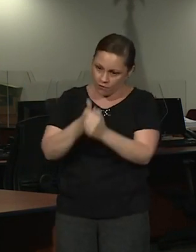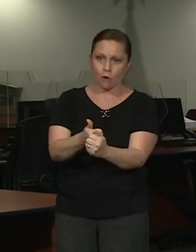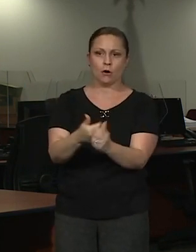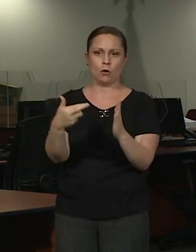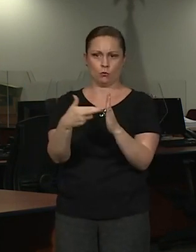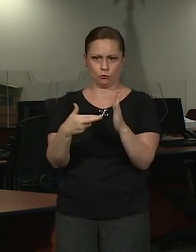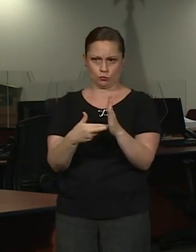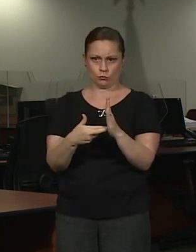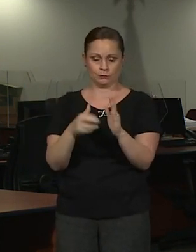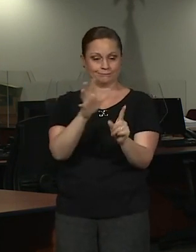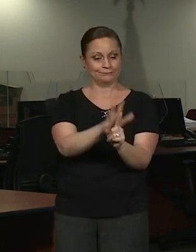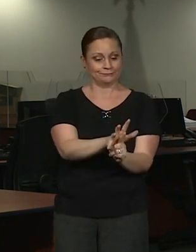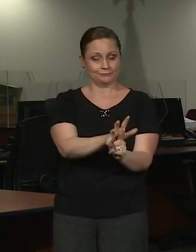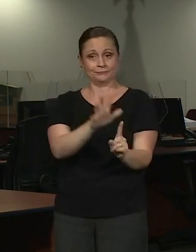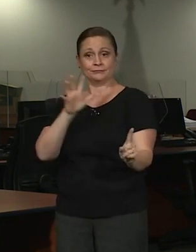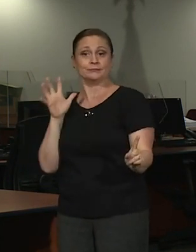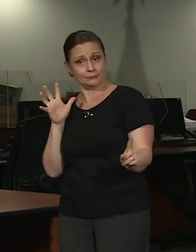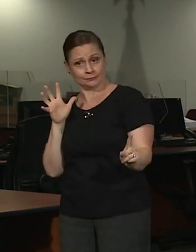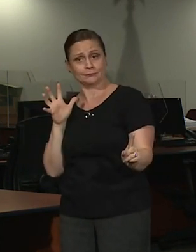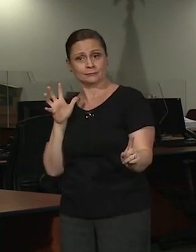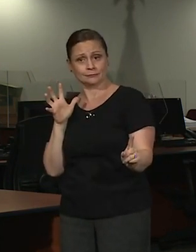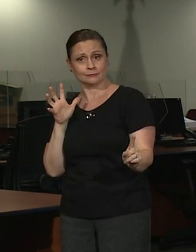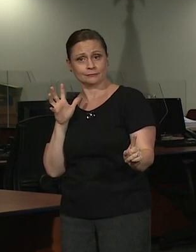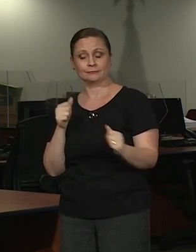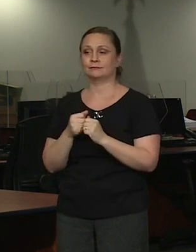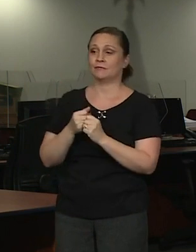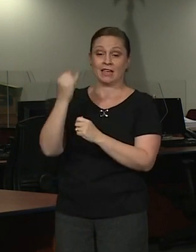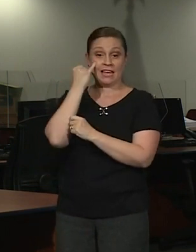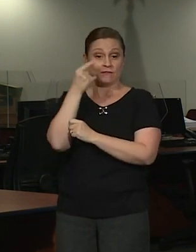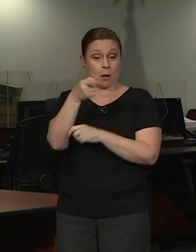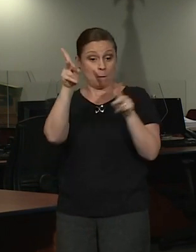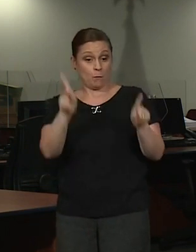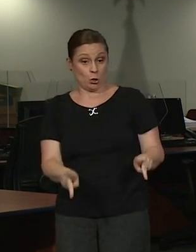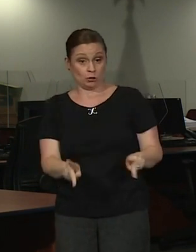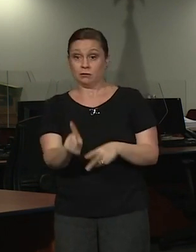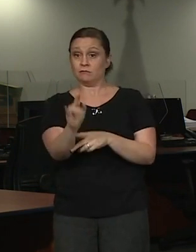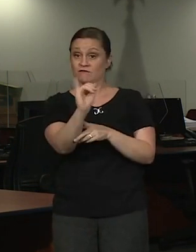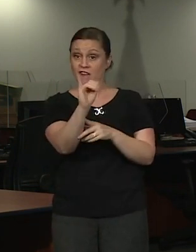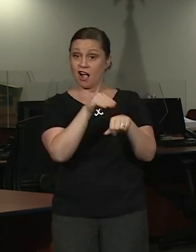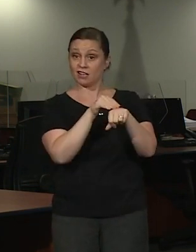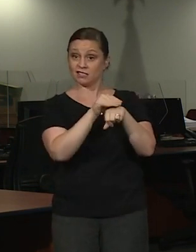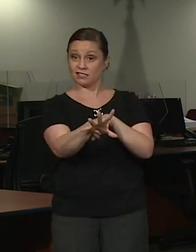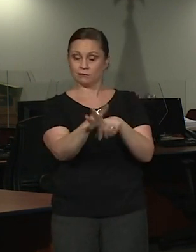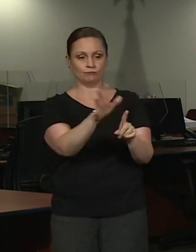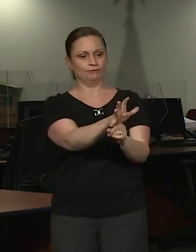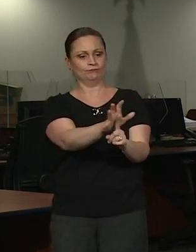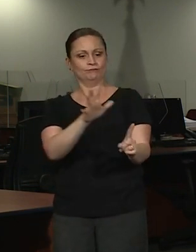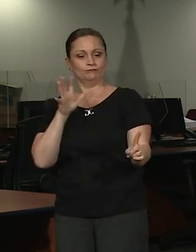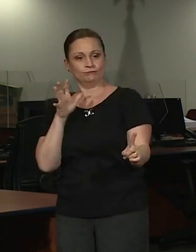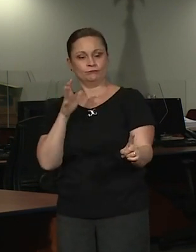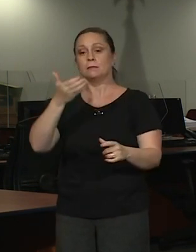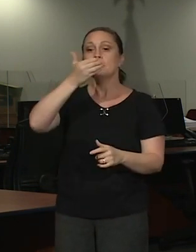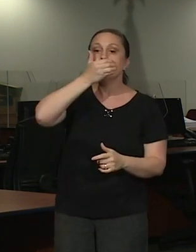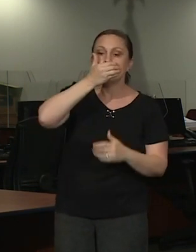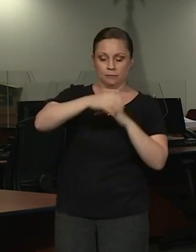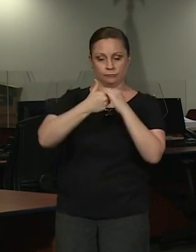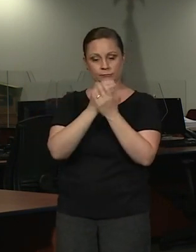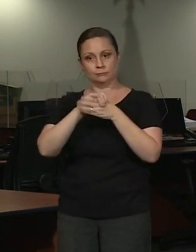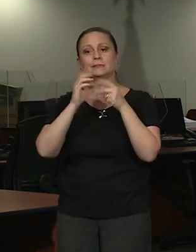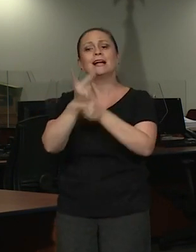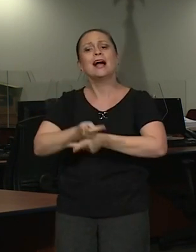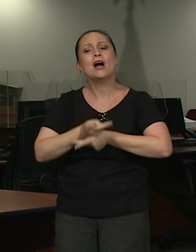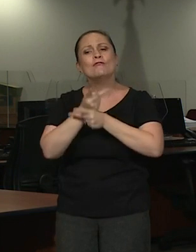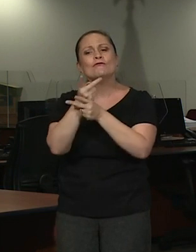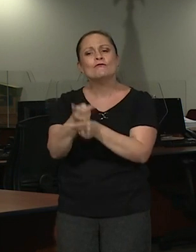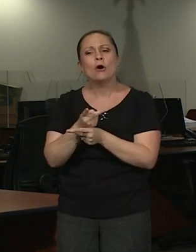keep that distance from those who may be infected, if they wear the mask, if they wash their hands, if the people are careful and